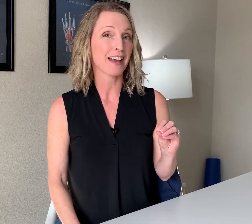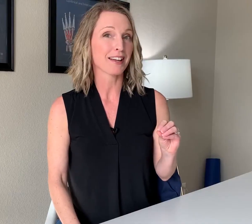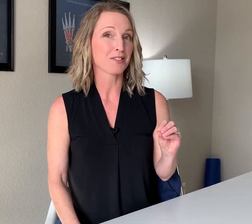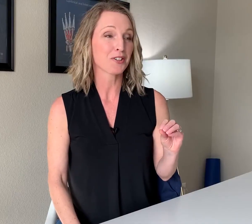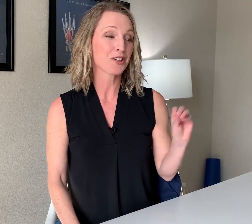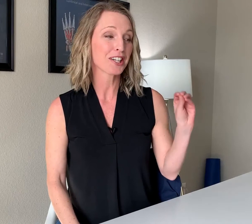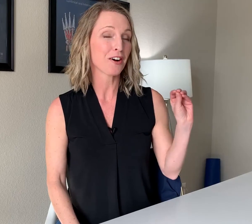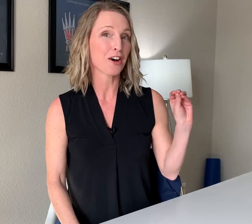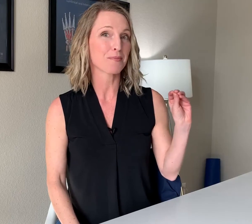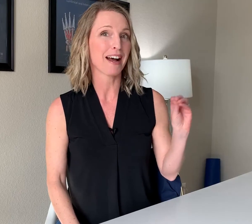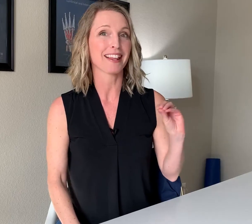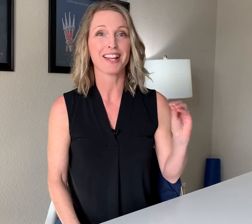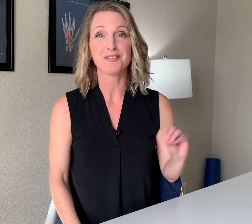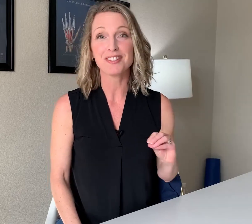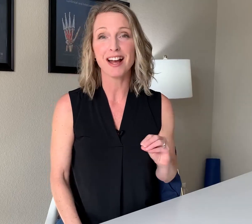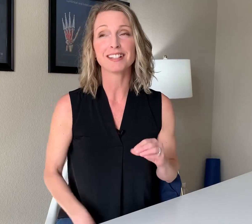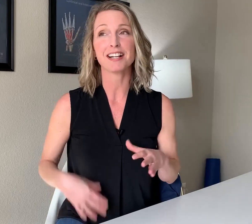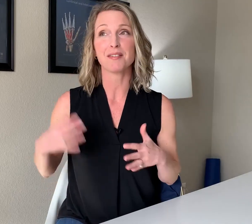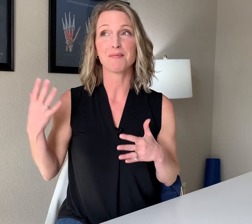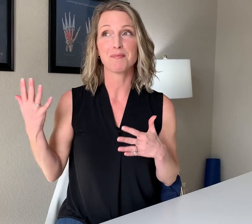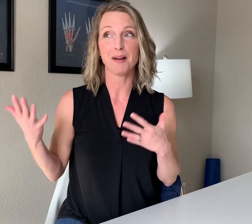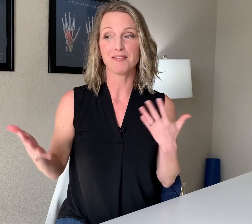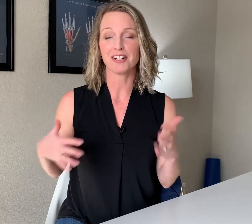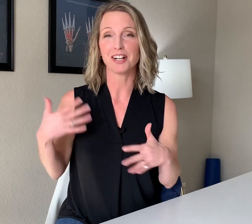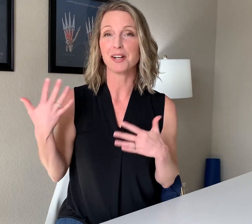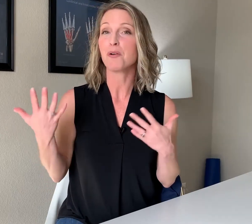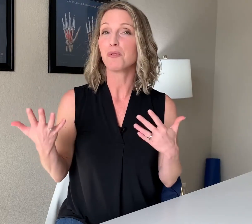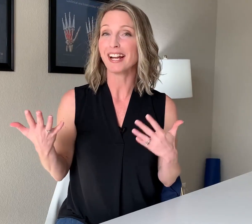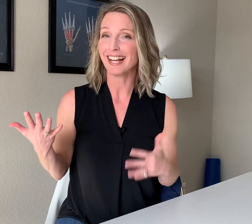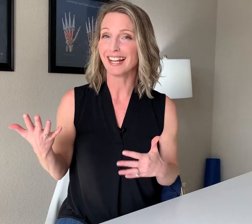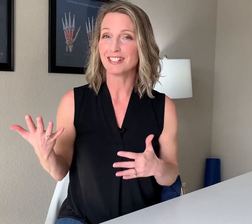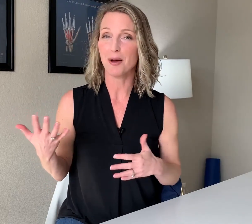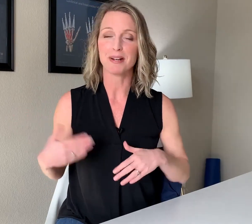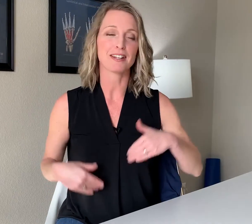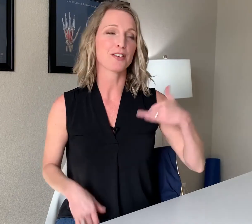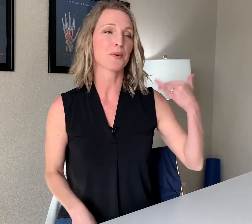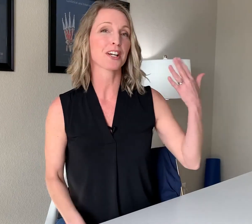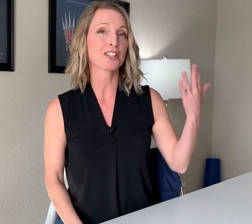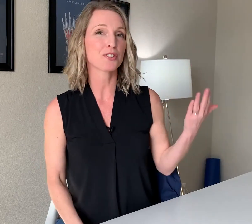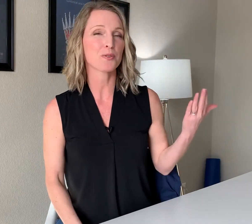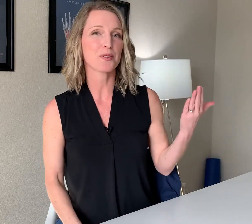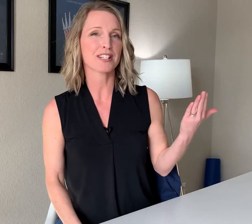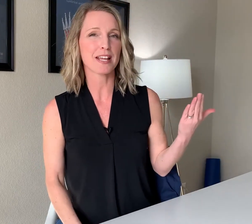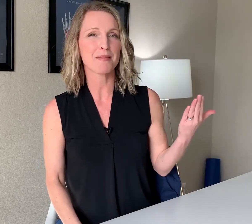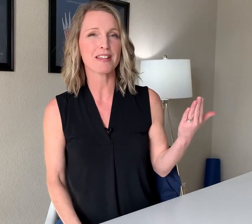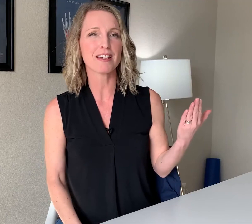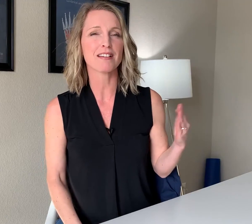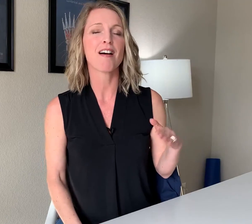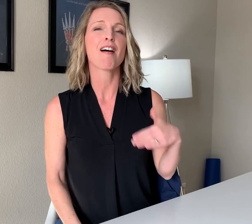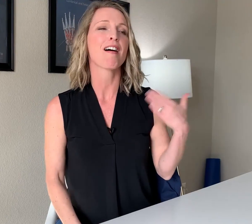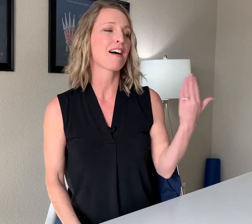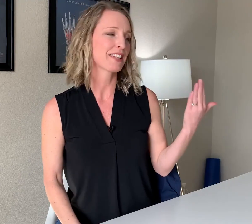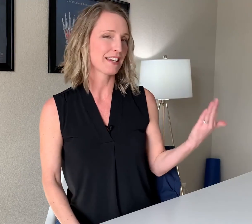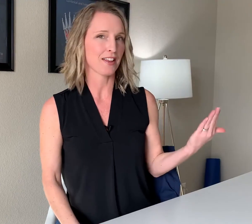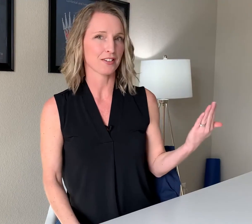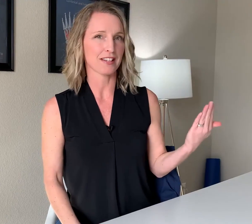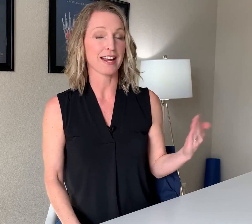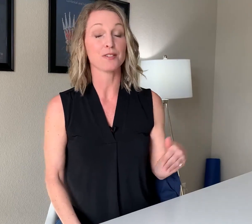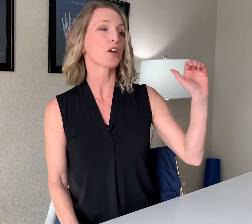as good on my left side because I'm very right hand dominant. So we're going to do the same thing on the other side. So I'm